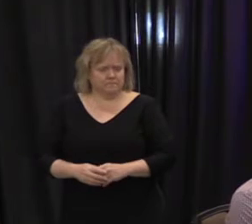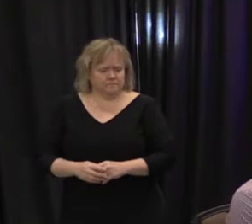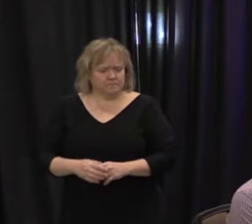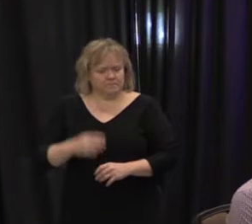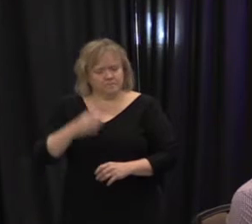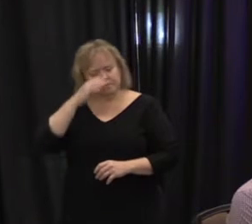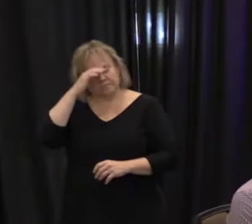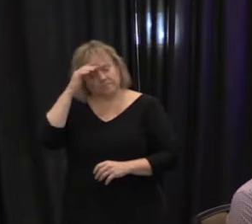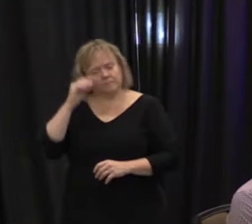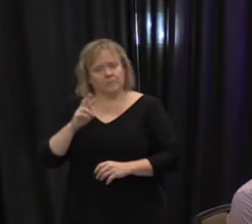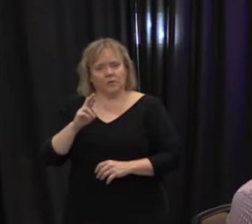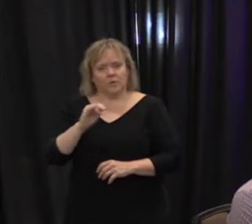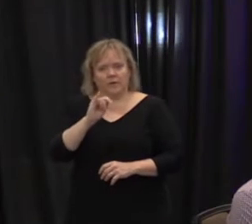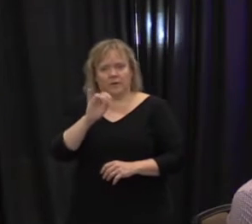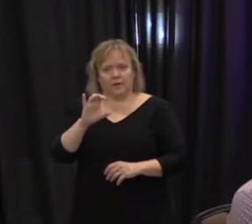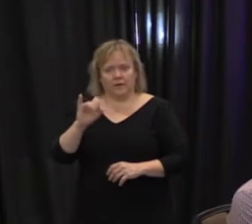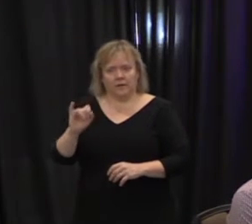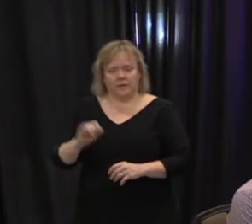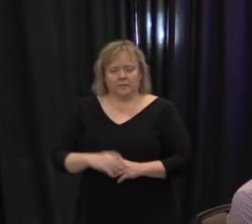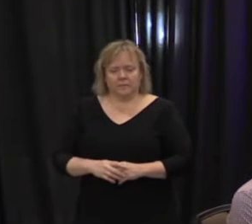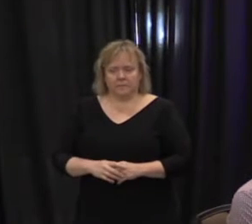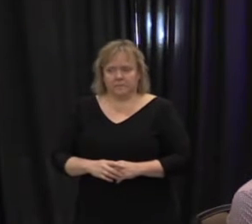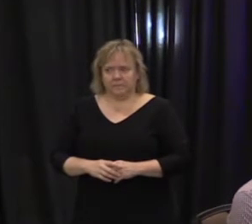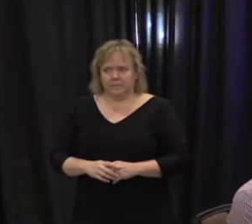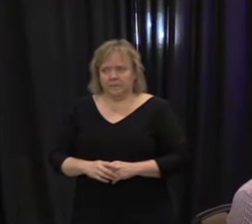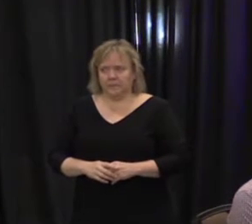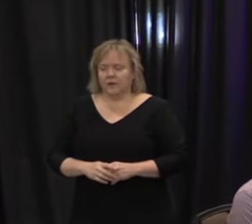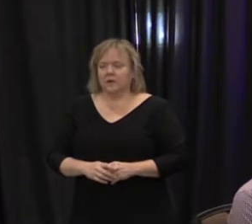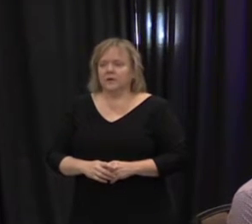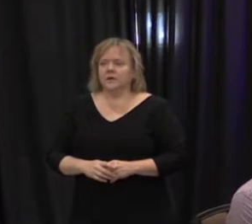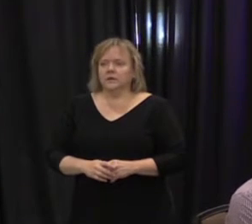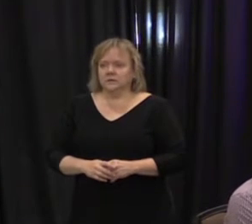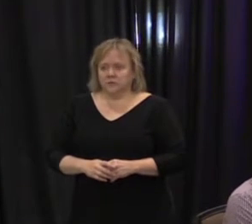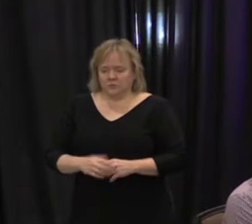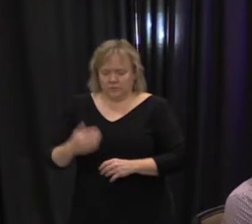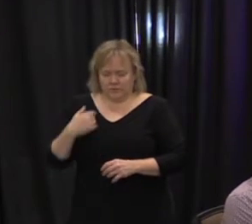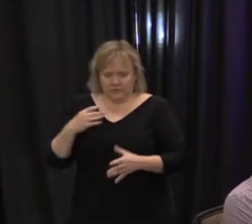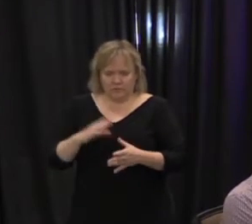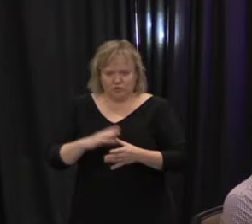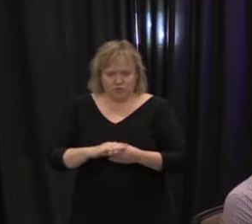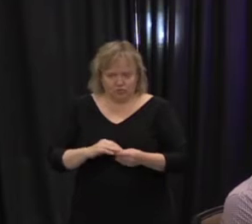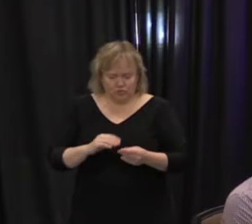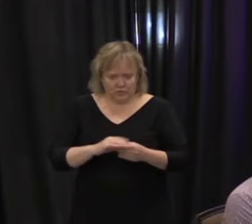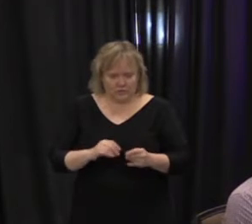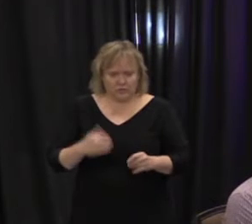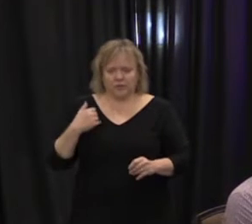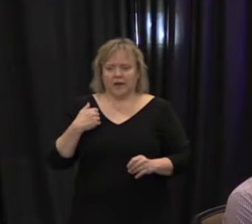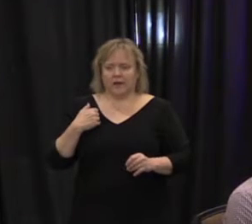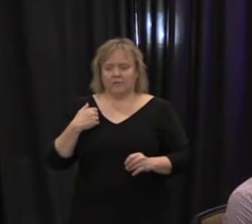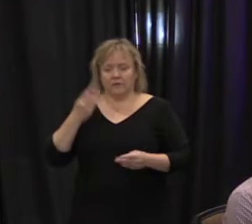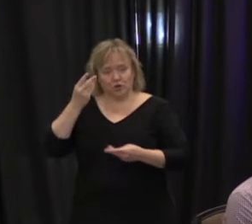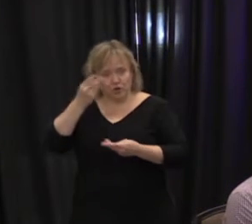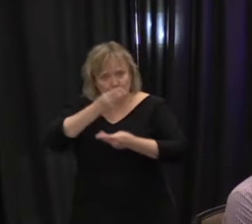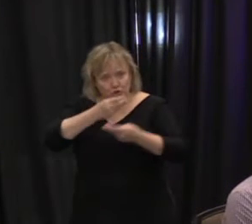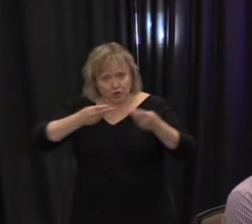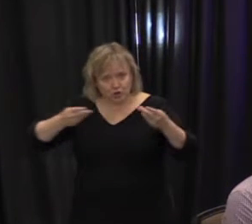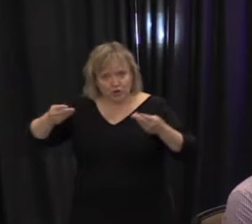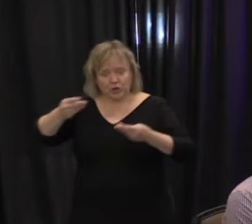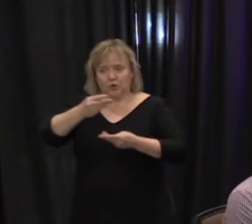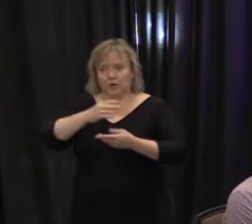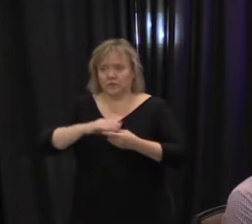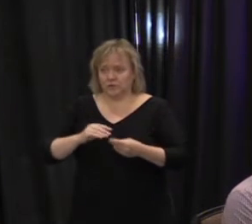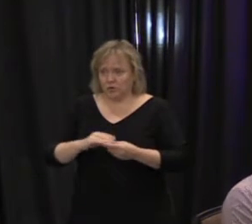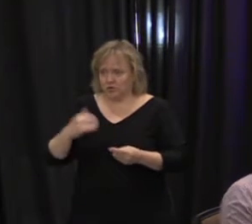So there's stories, there's sharing stories, there's conversations, there